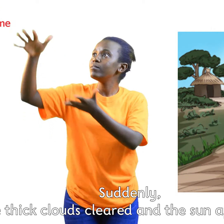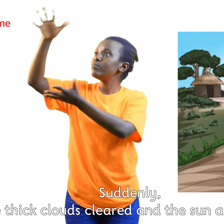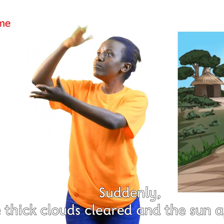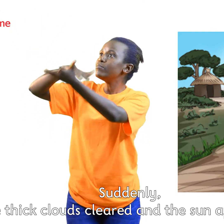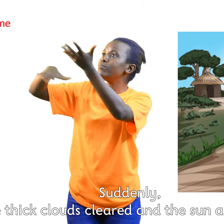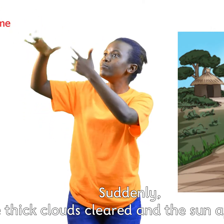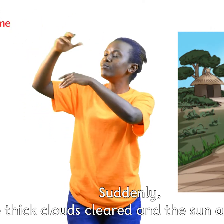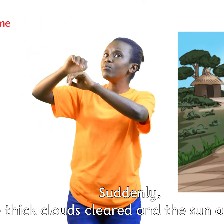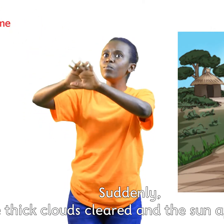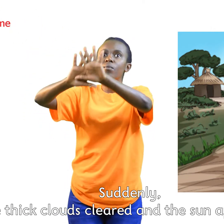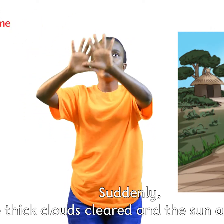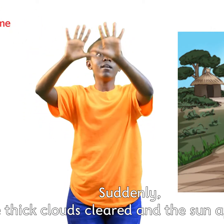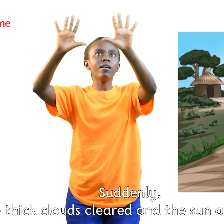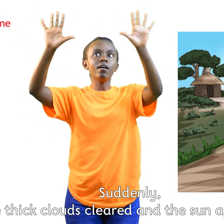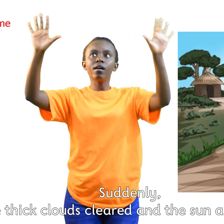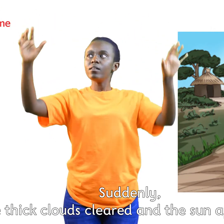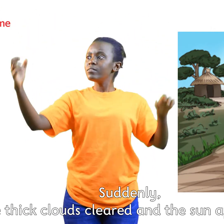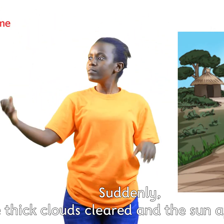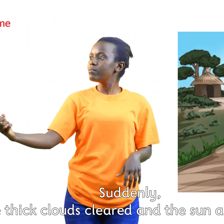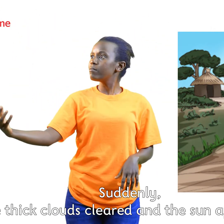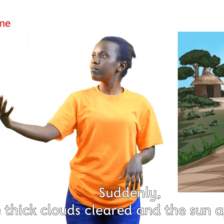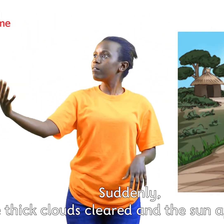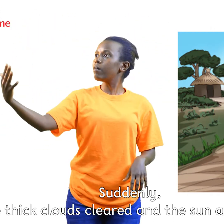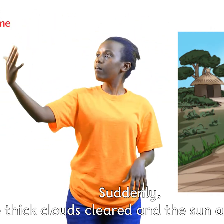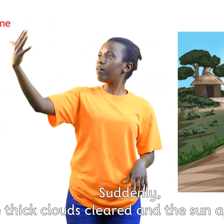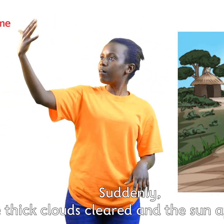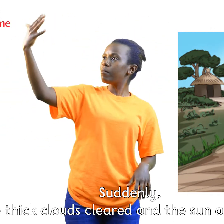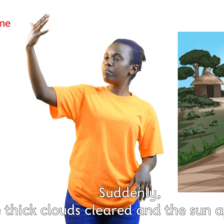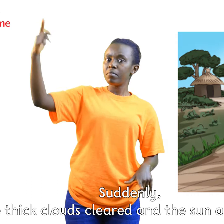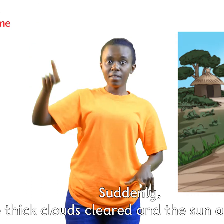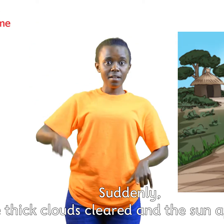Suddenly, the thick clouds cleared and the sun appeared.